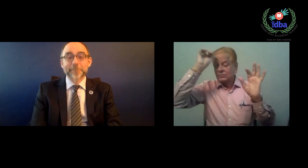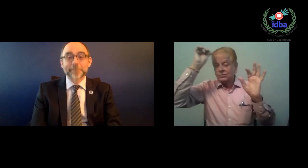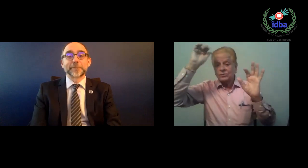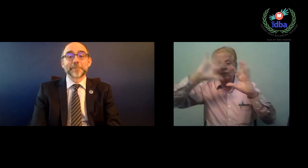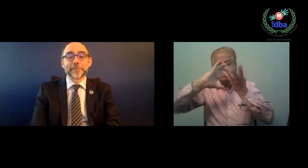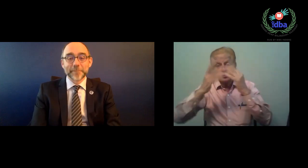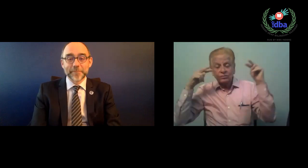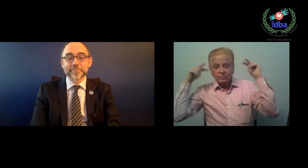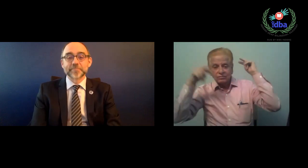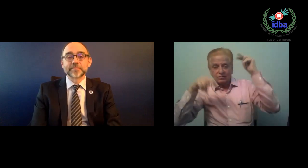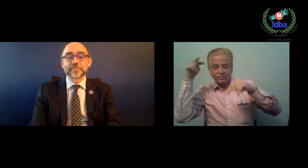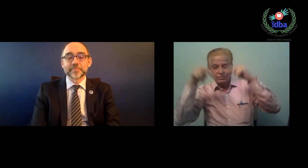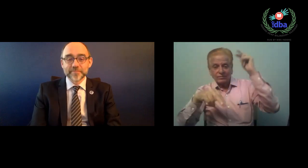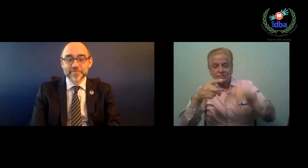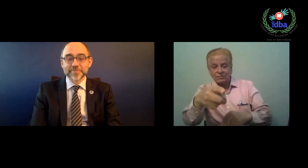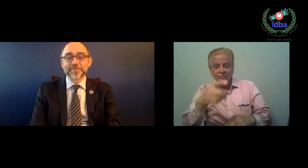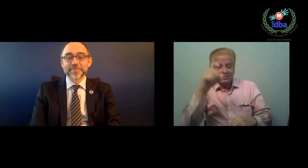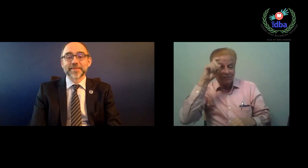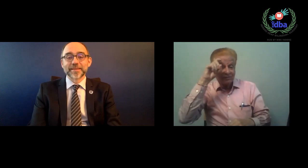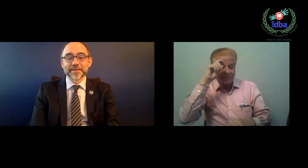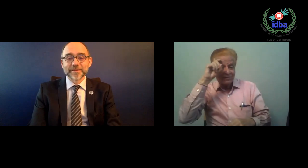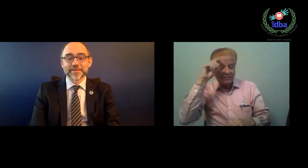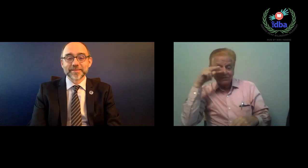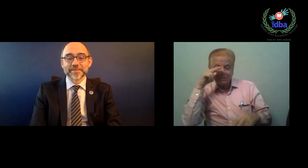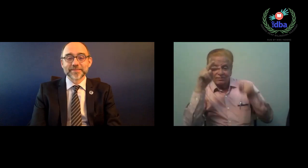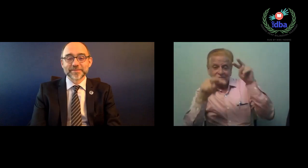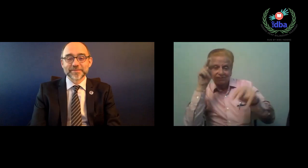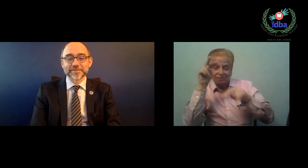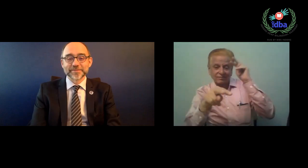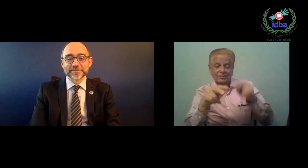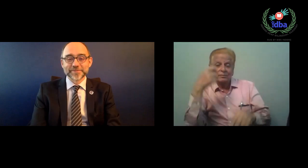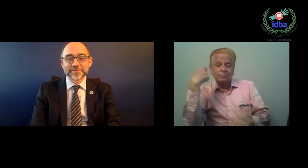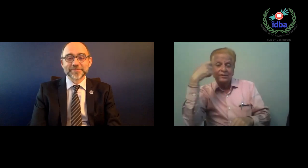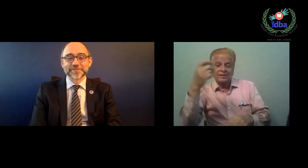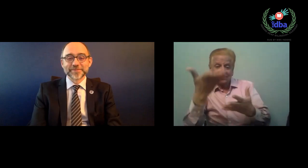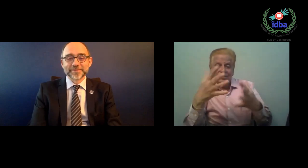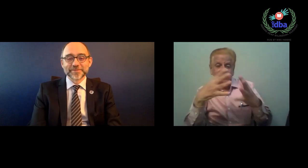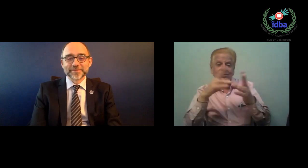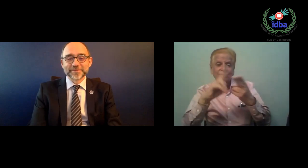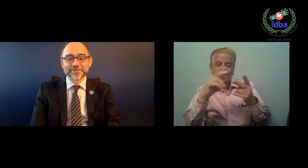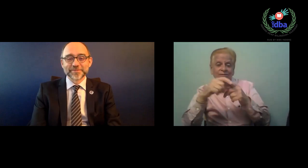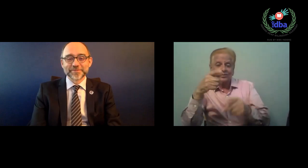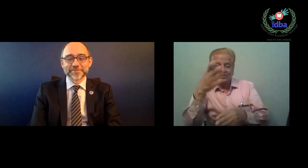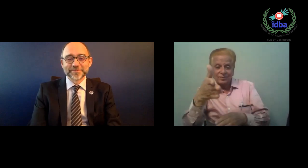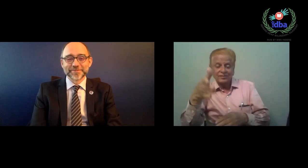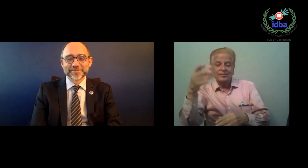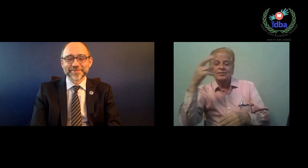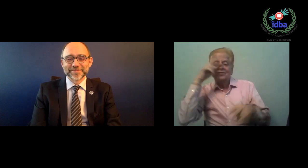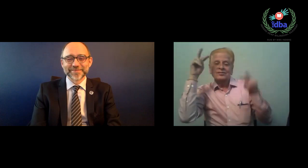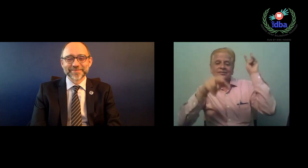has become a boom that everybody through this platform, through this technology can watch you and watch Joseph, the president of World Federation of the Deaf, and it's a